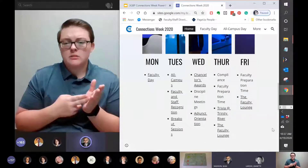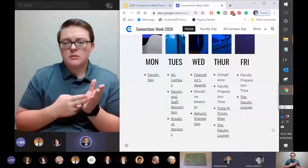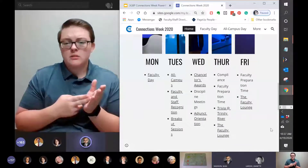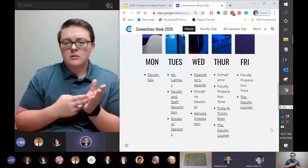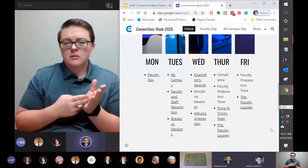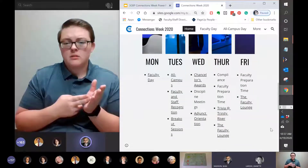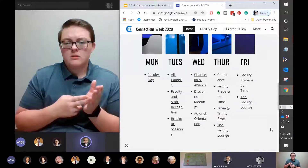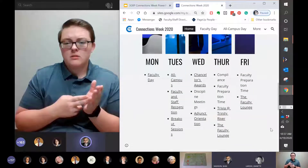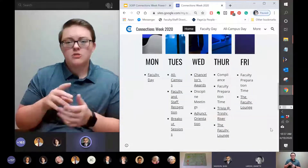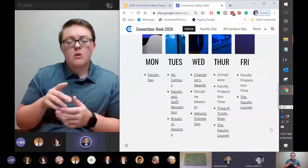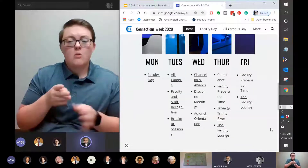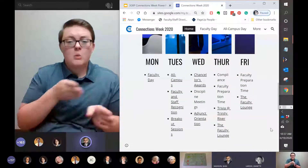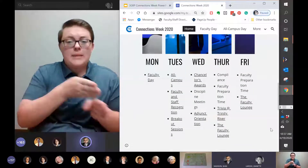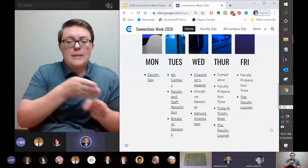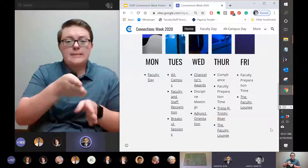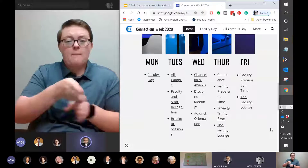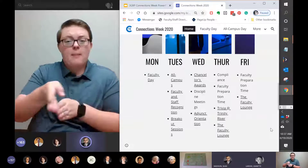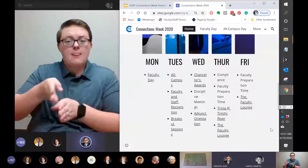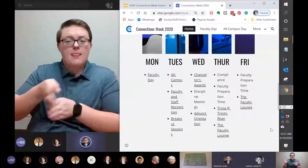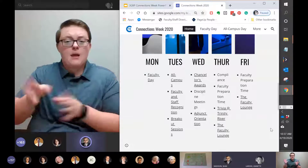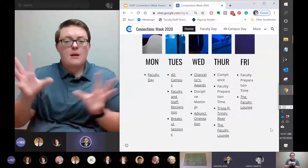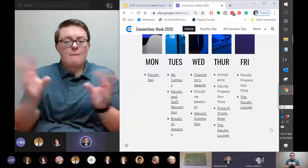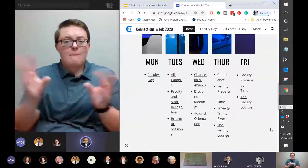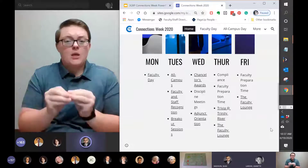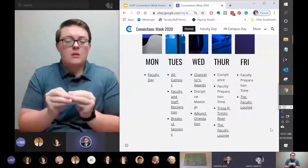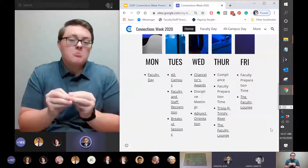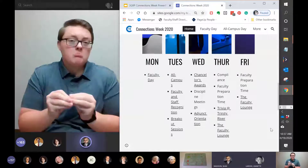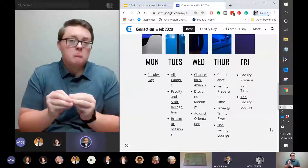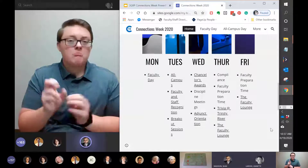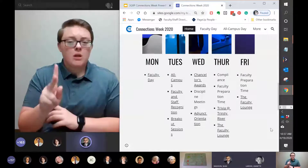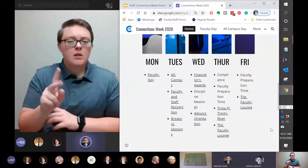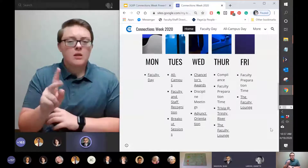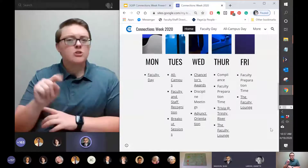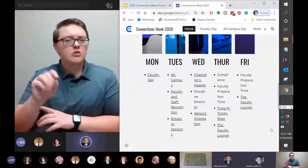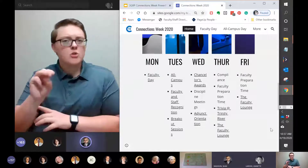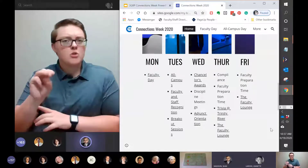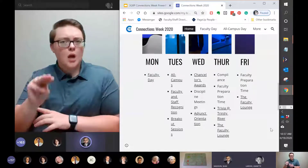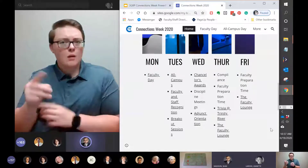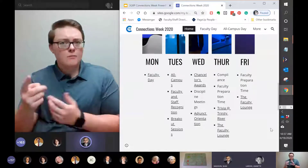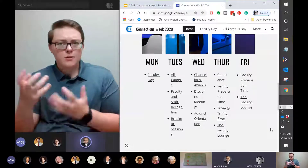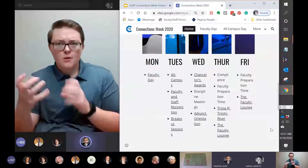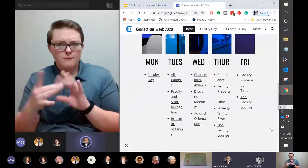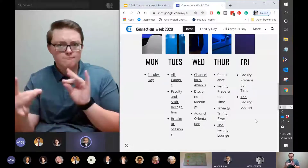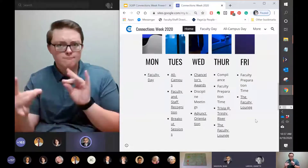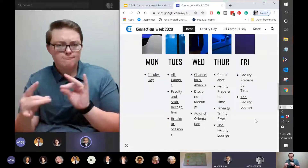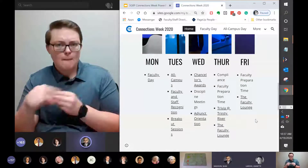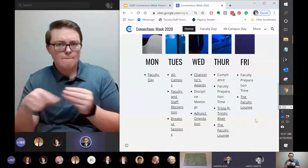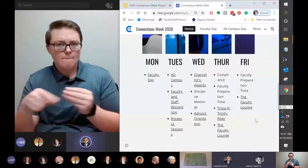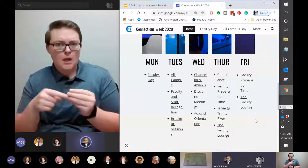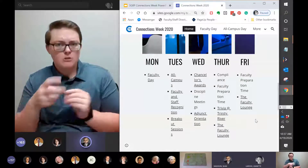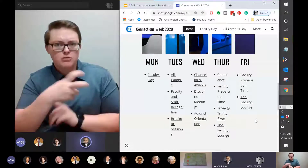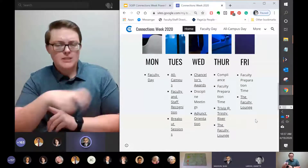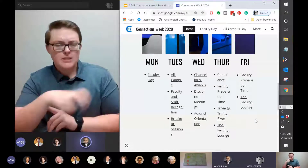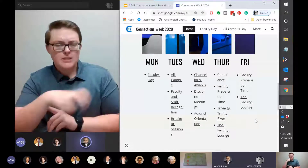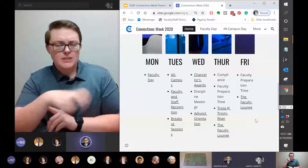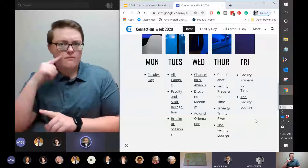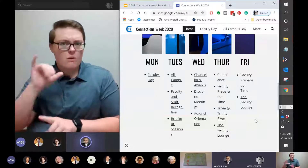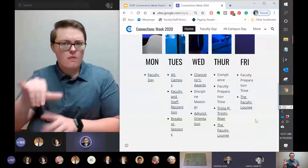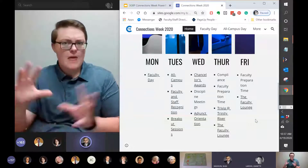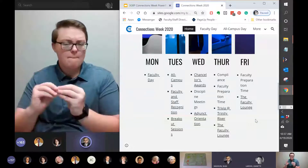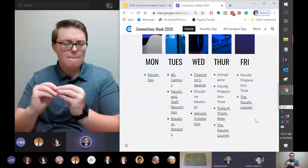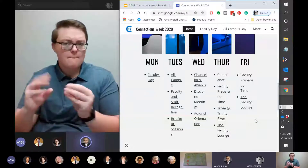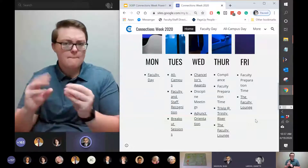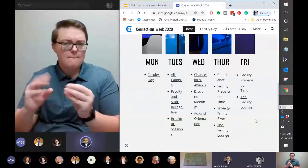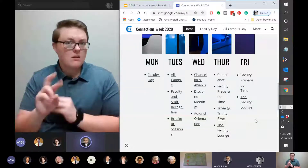discipline meetings. Okay. So, Tom, you want to say anything about transitioning into discipline meetings,